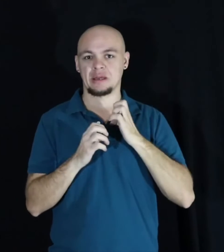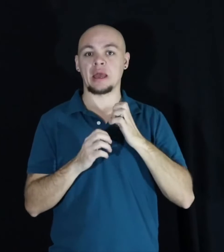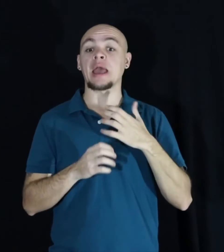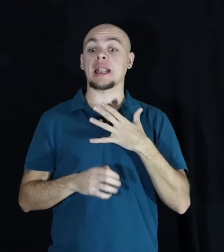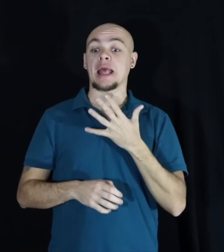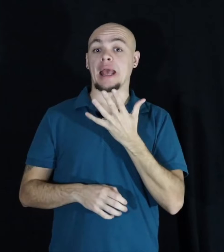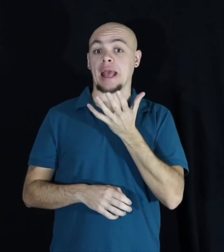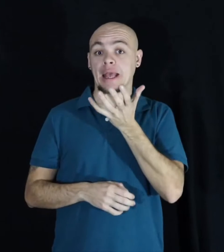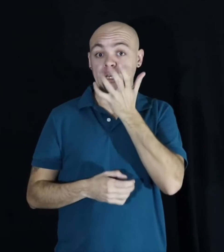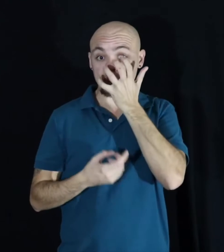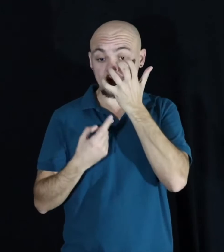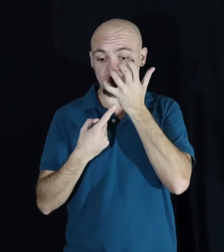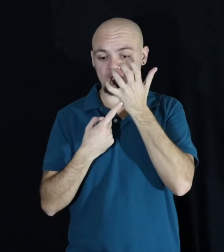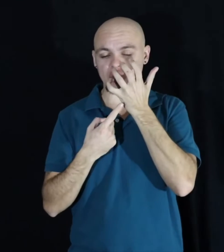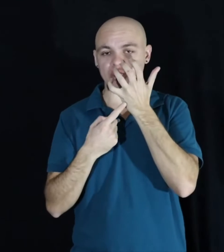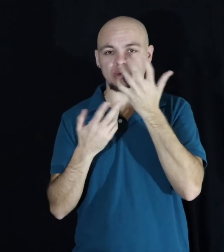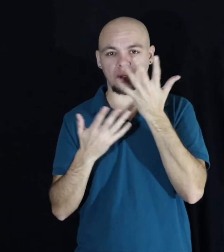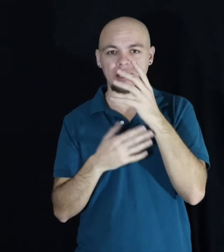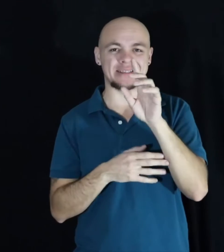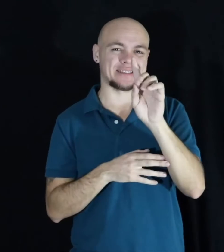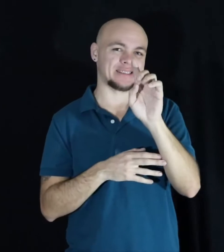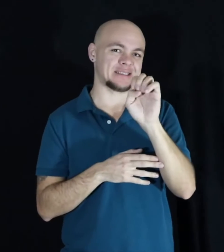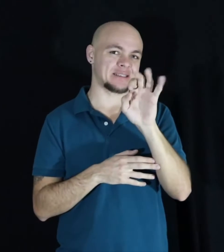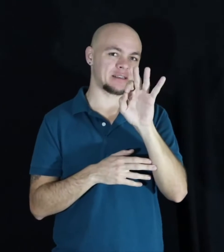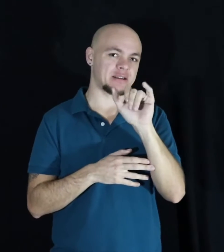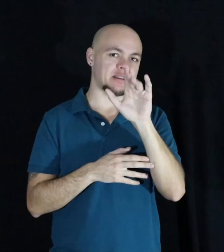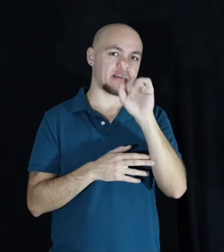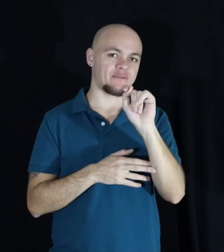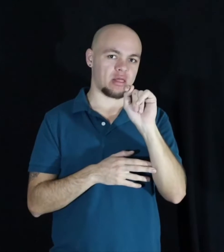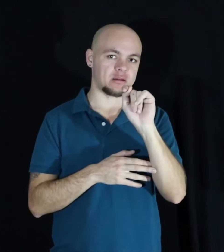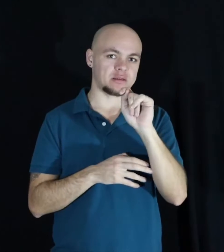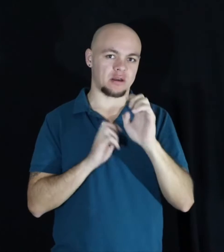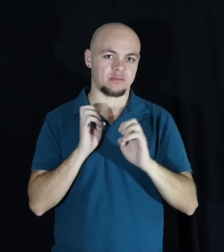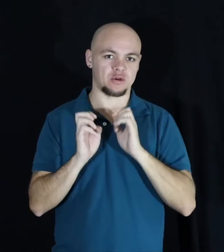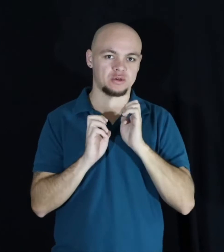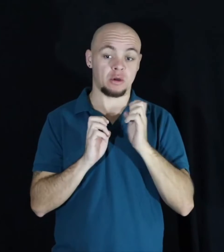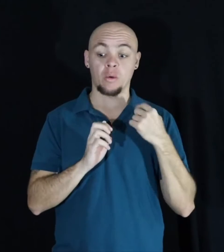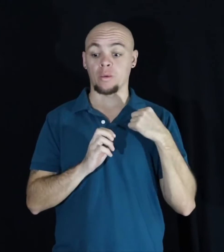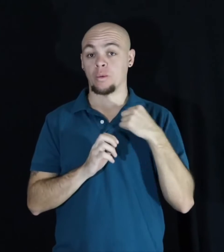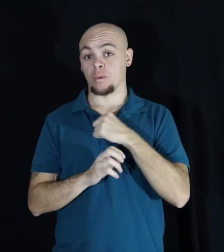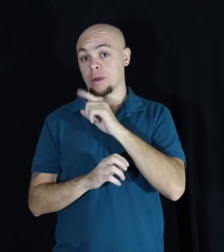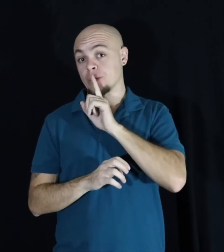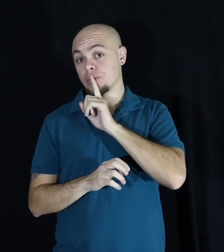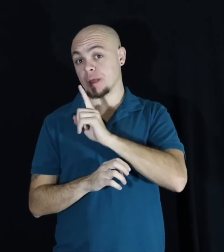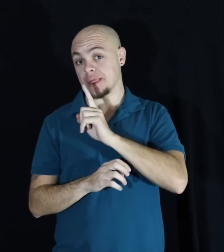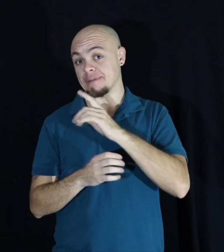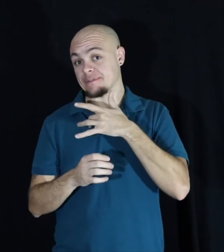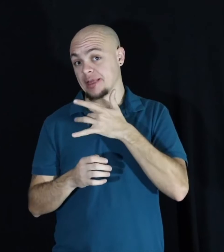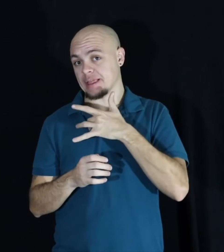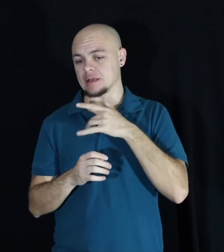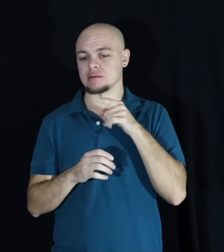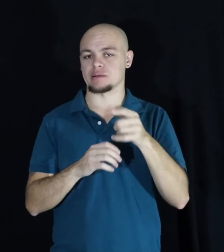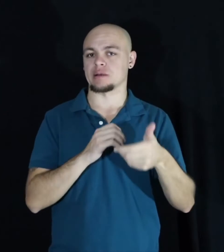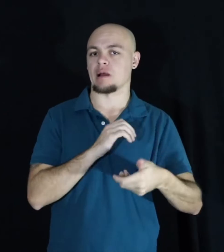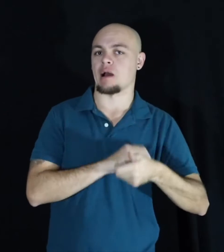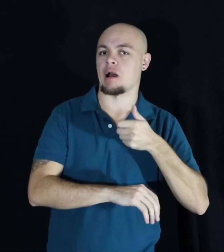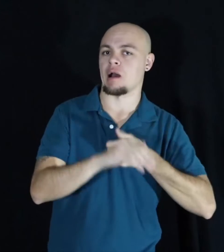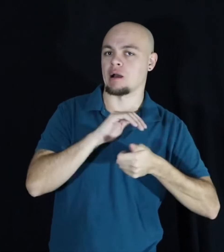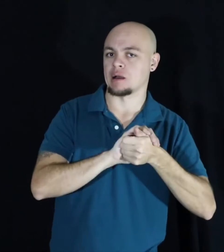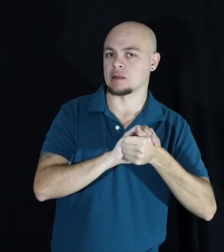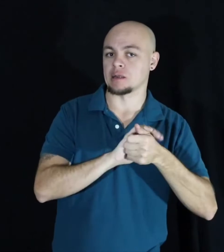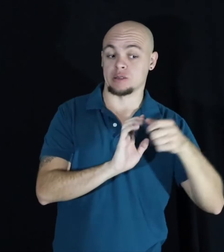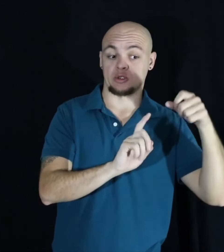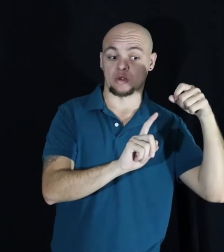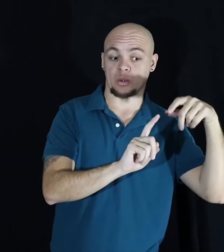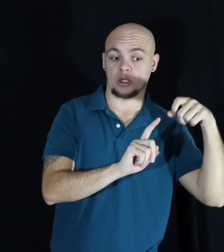it always covers up what we're really feeling. I realized if I could find a correlation between my triggers and what